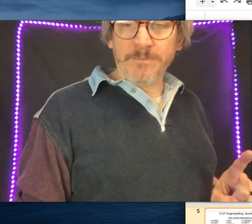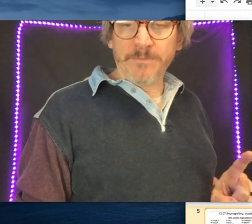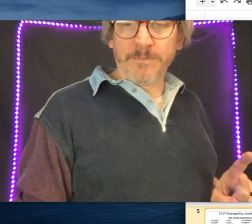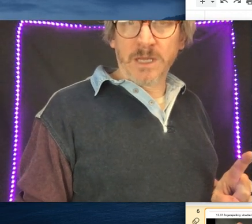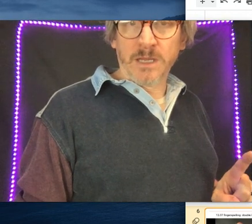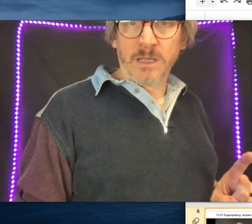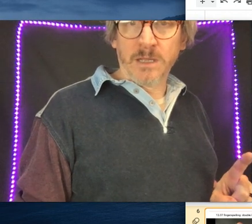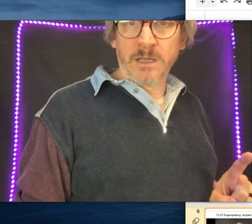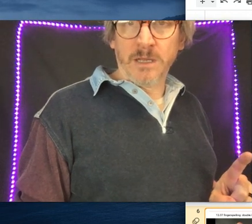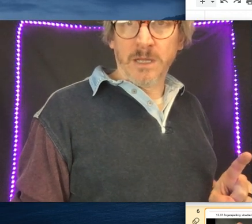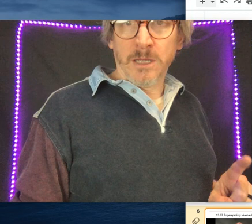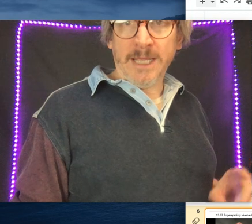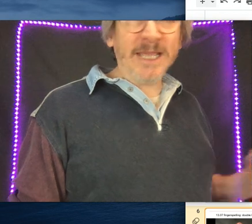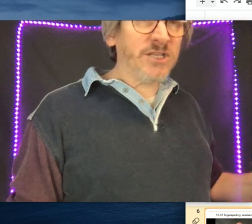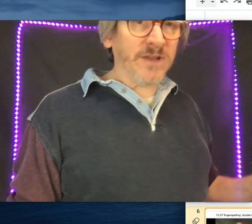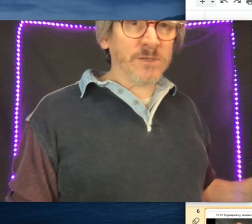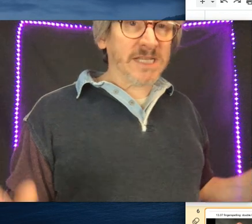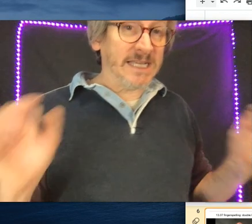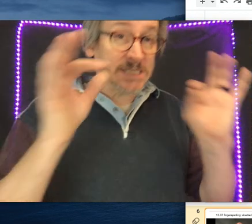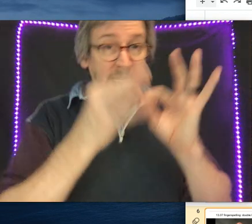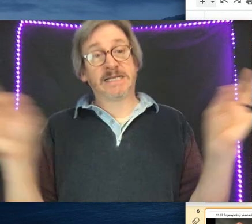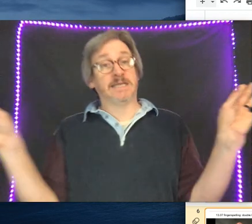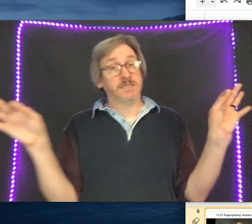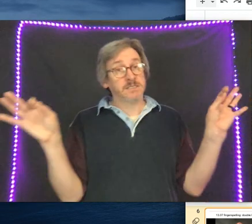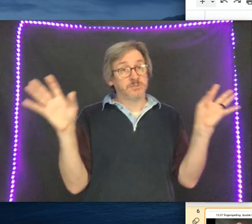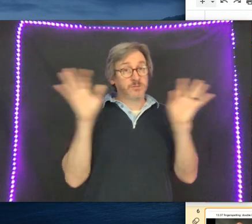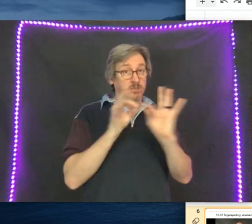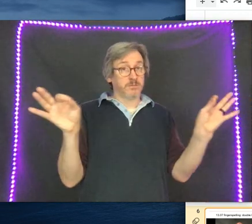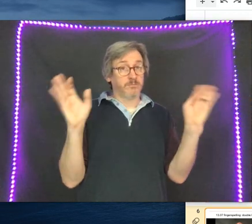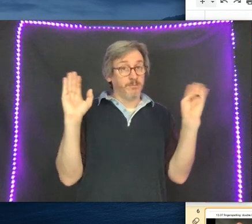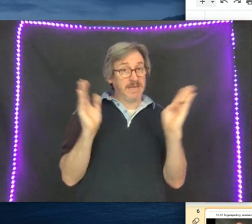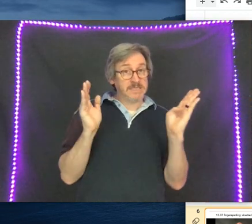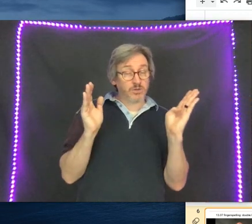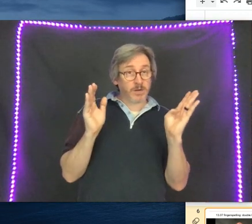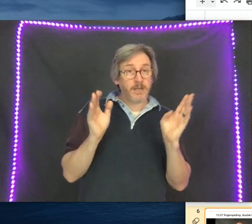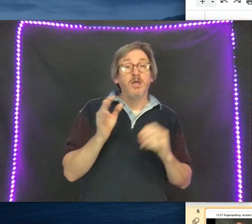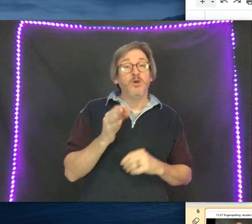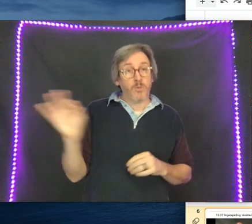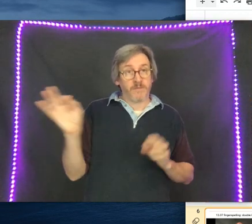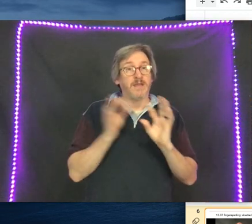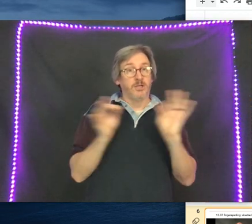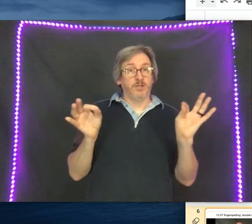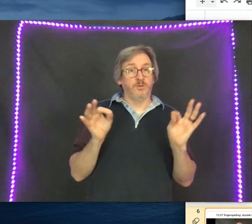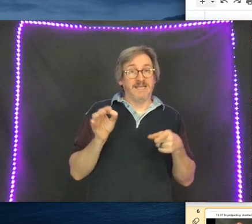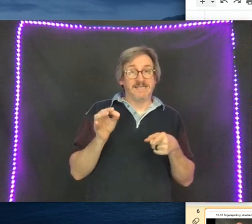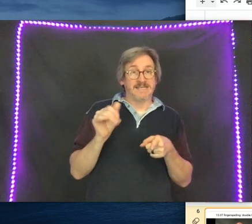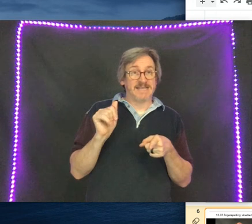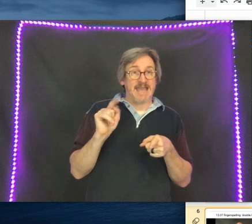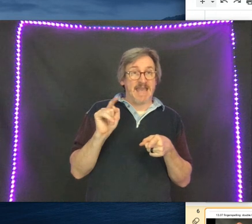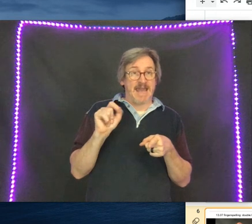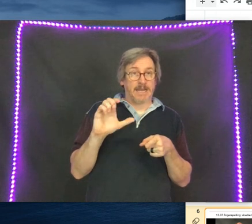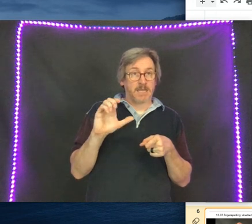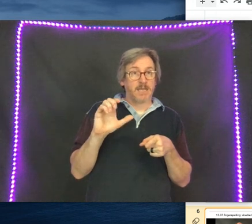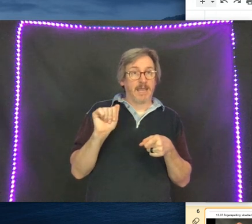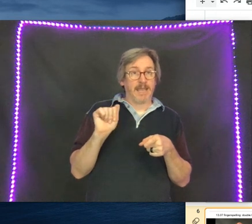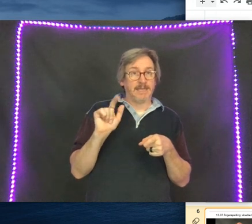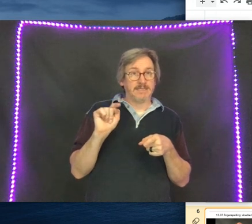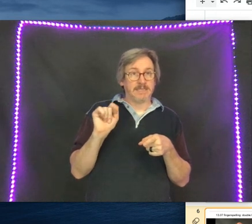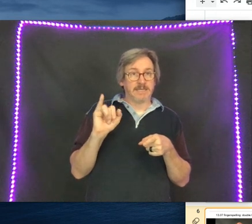Um, each of the videos is like a sentence or a little mini story where they include, he says,